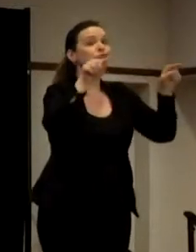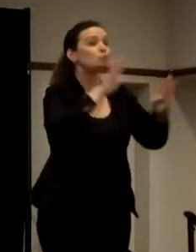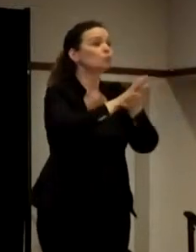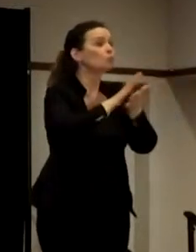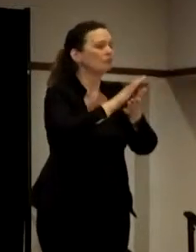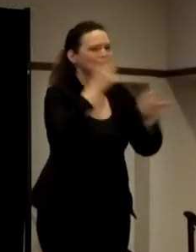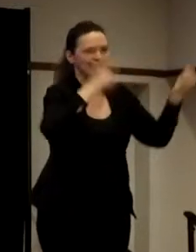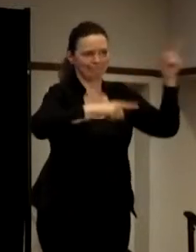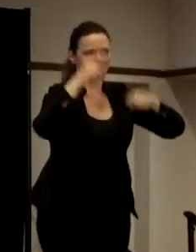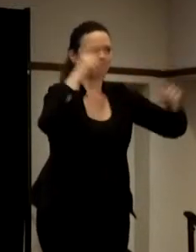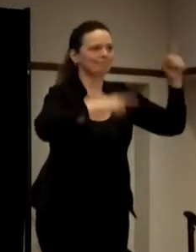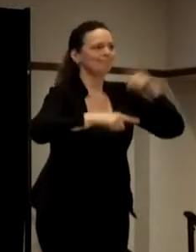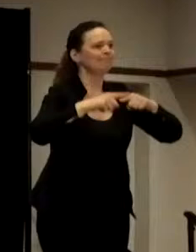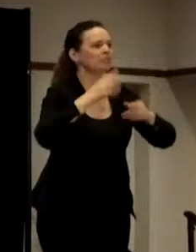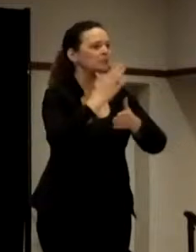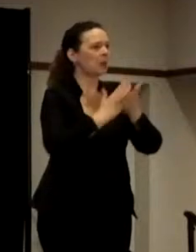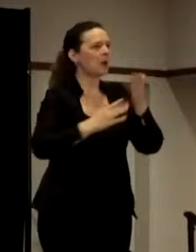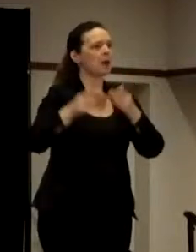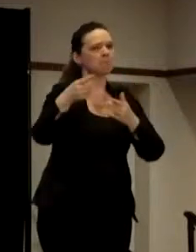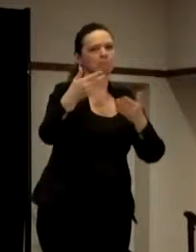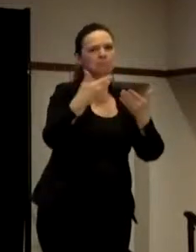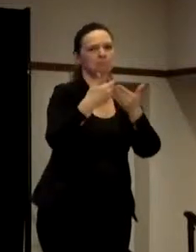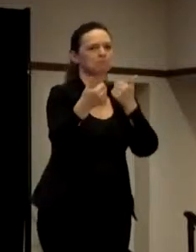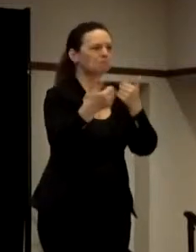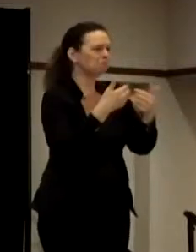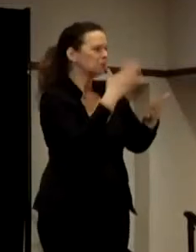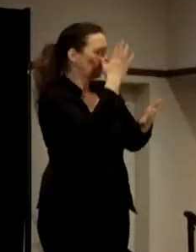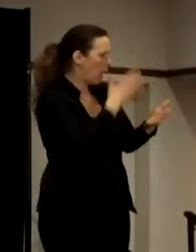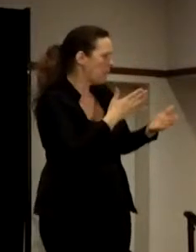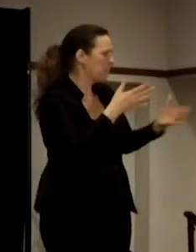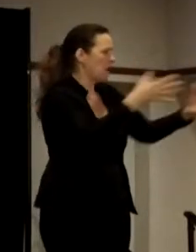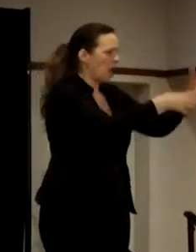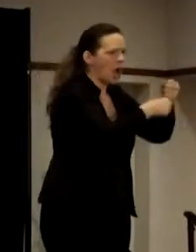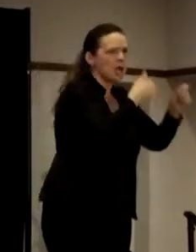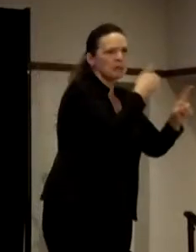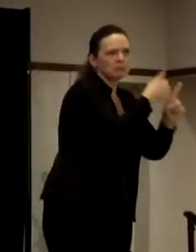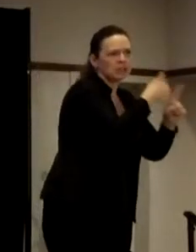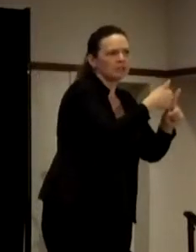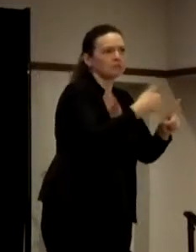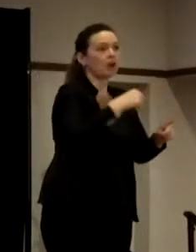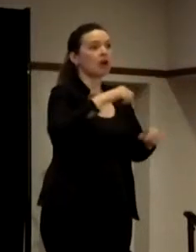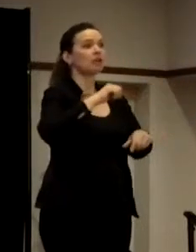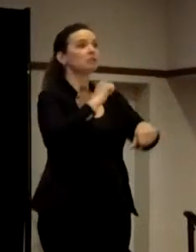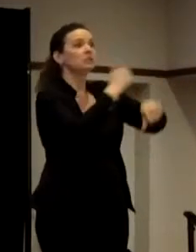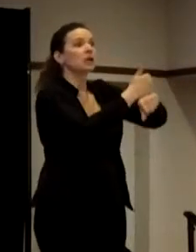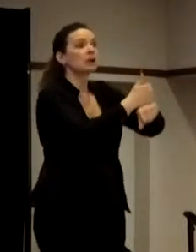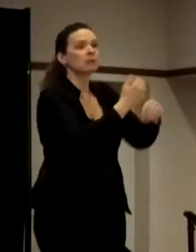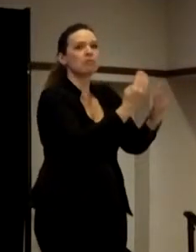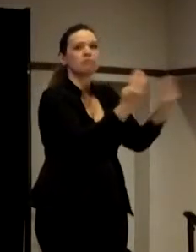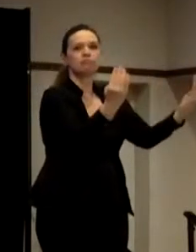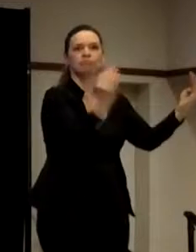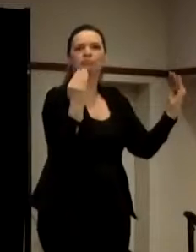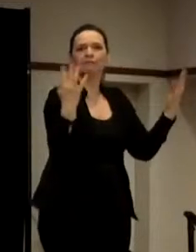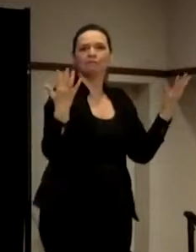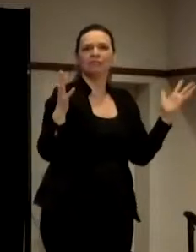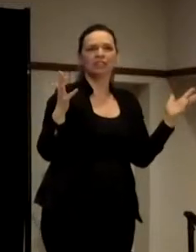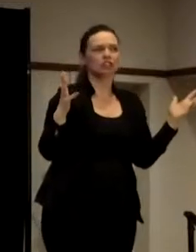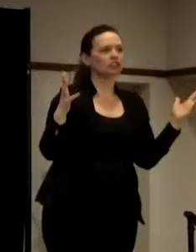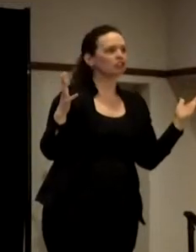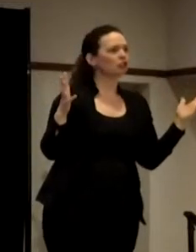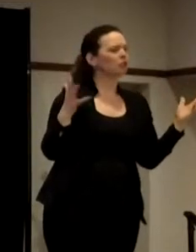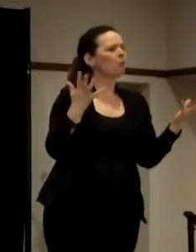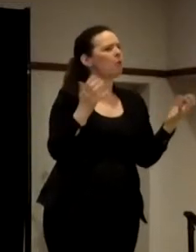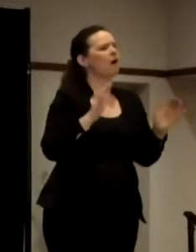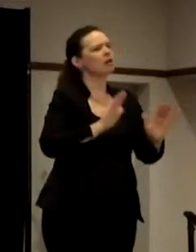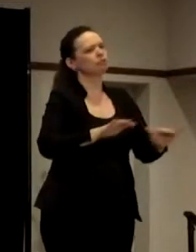April, when the break comes back. So we're very pleased to be able to help get these kids back into school